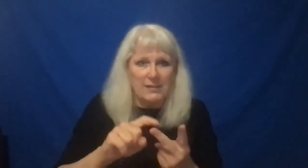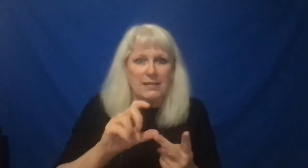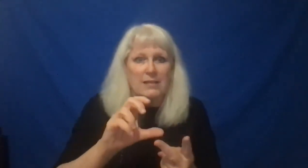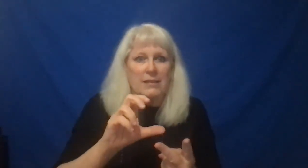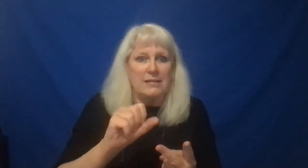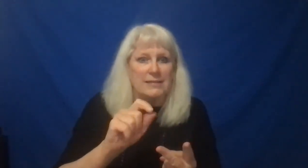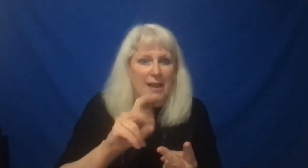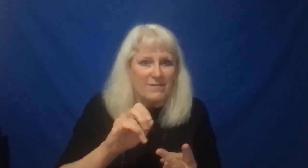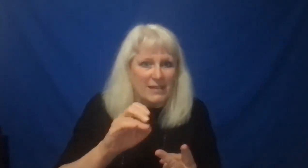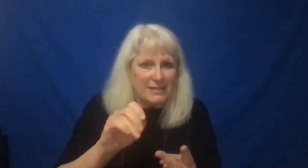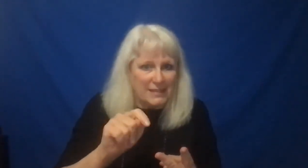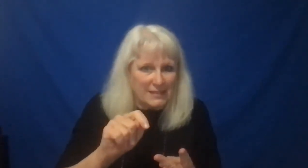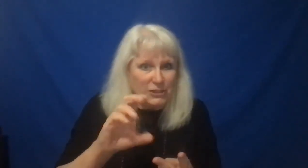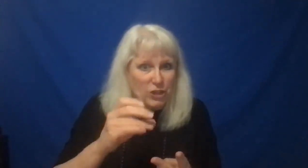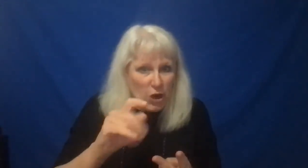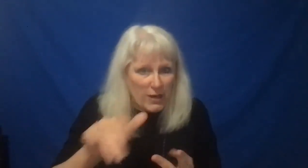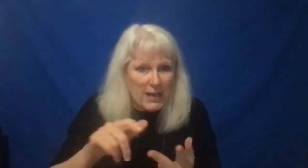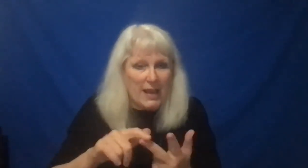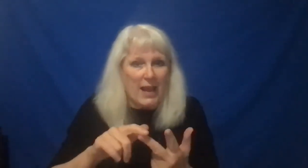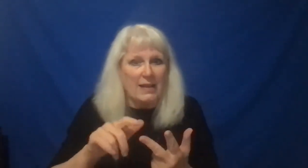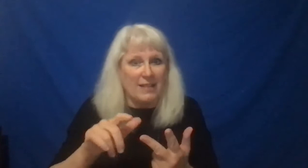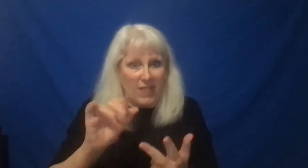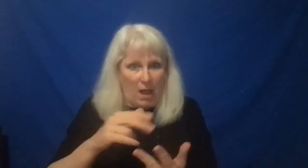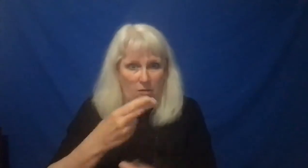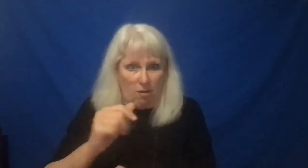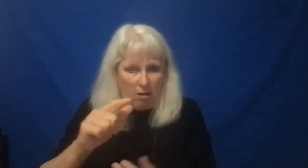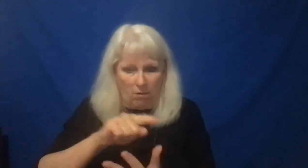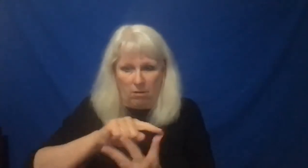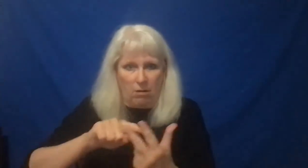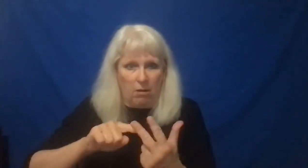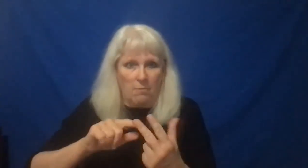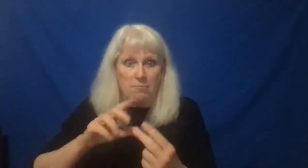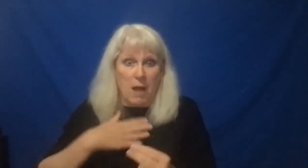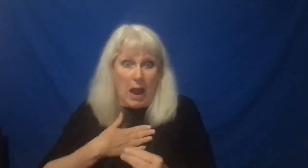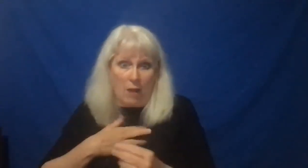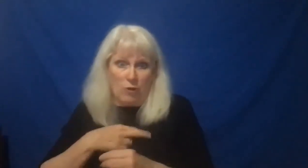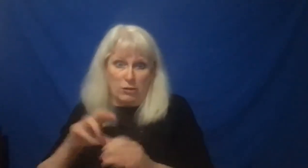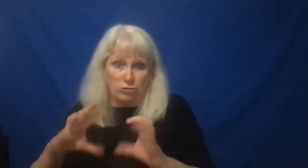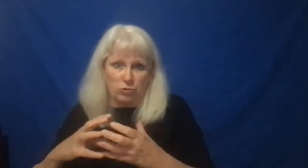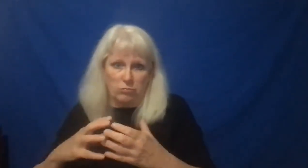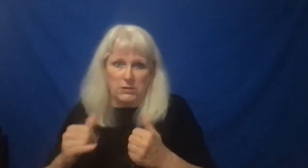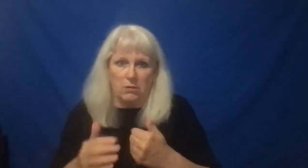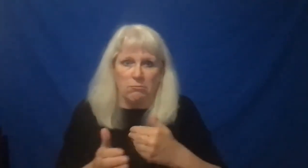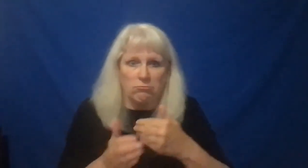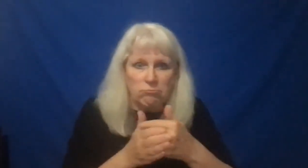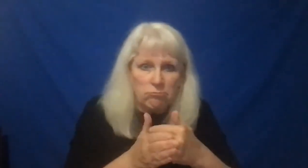order was very close, continues to be very close to the care for the suffering